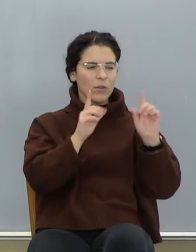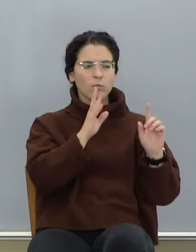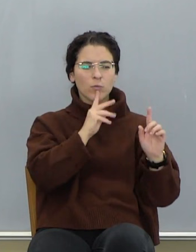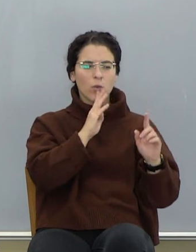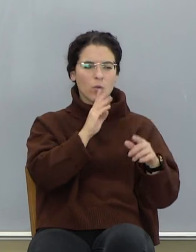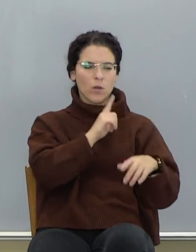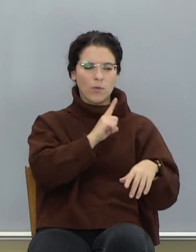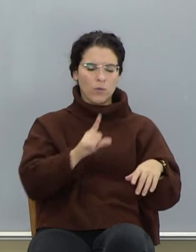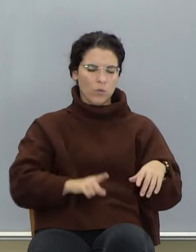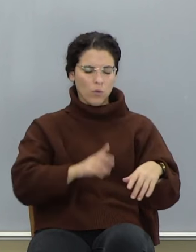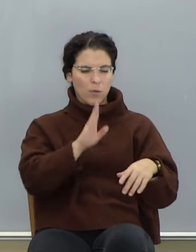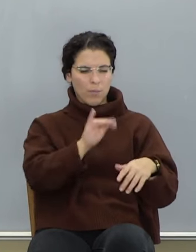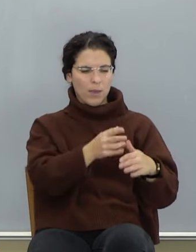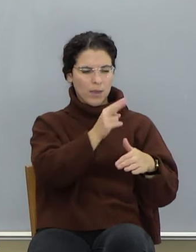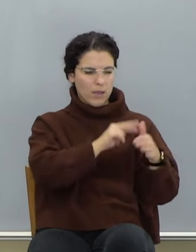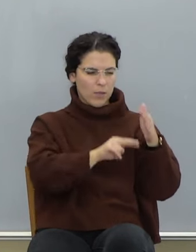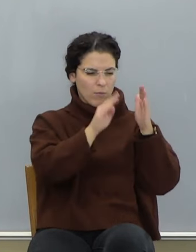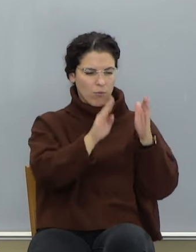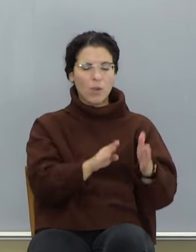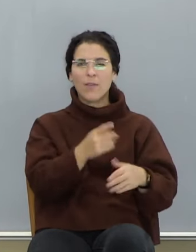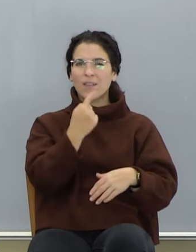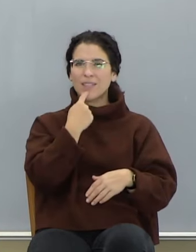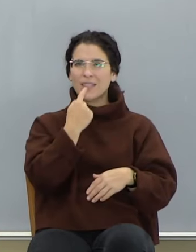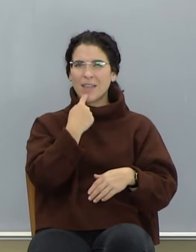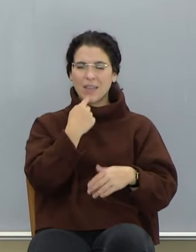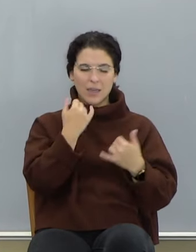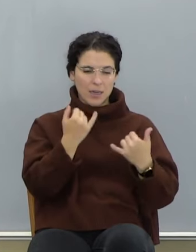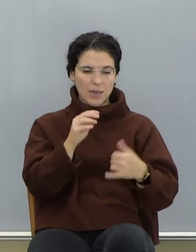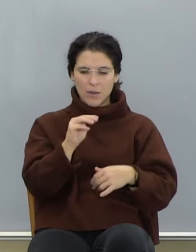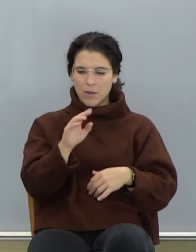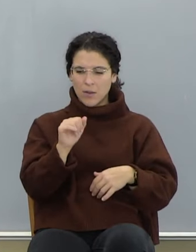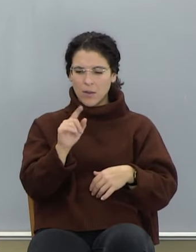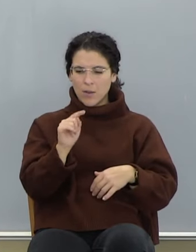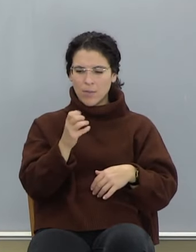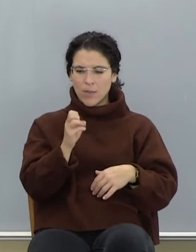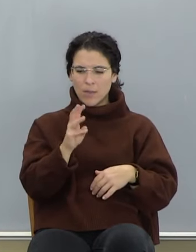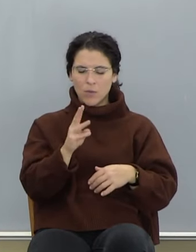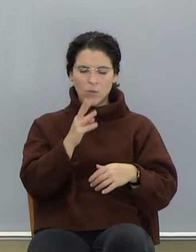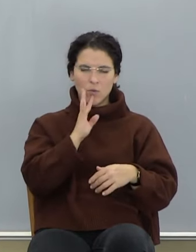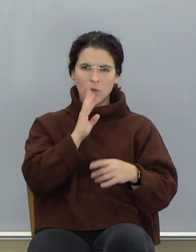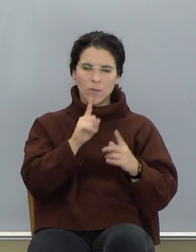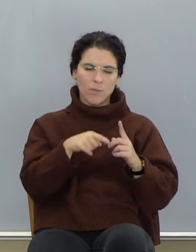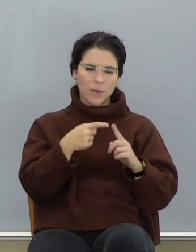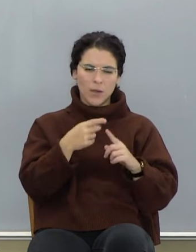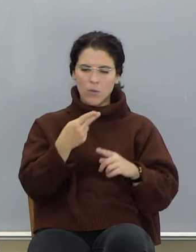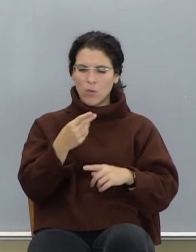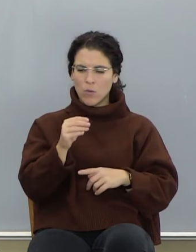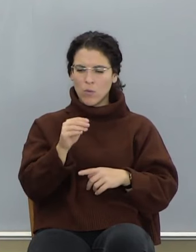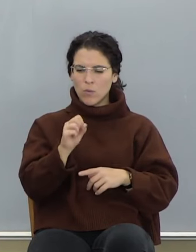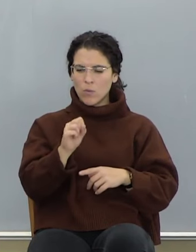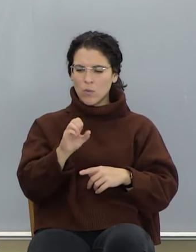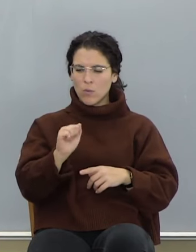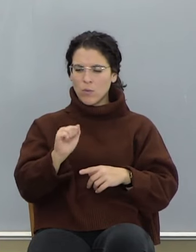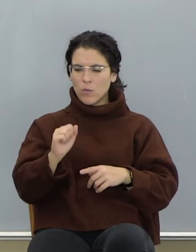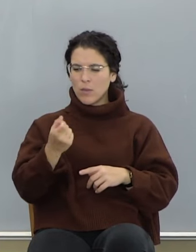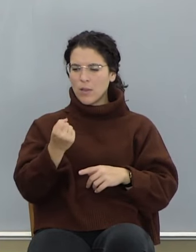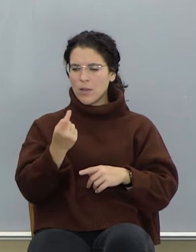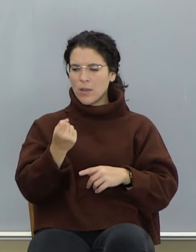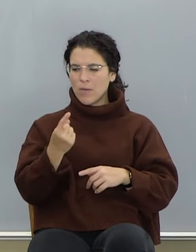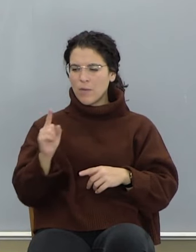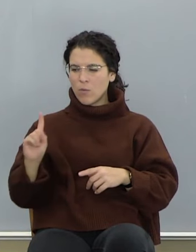the prophet, saying, now Matthew is going to refer to Hosea chapter 11 verse 1, but he doesn't